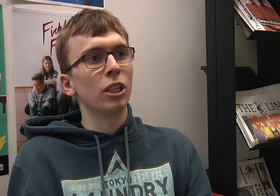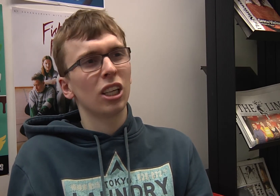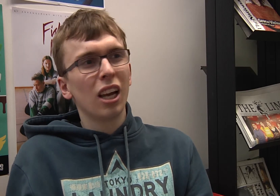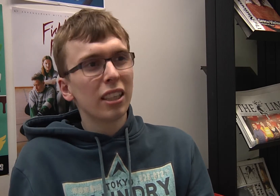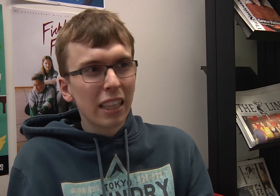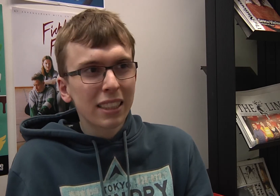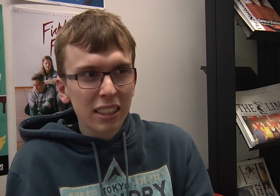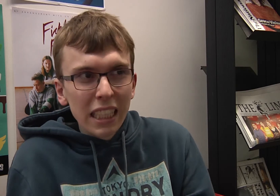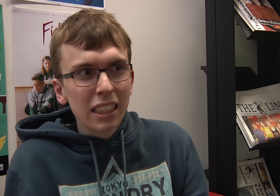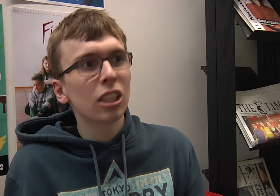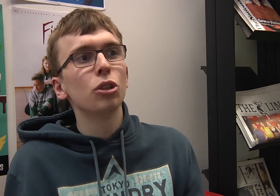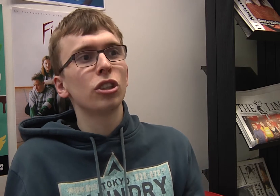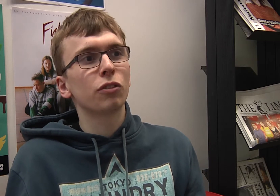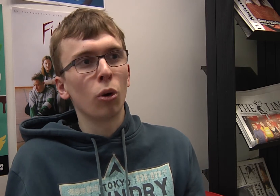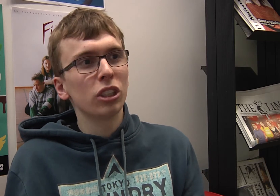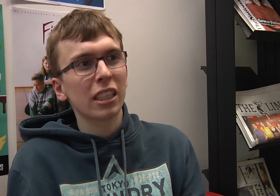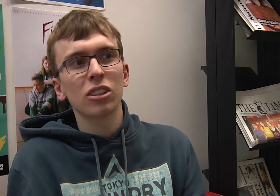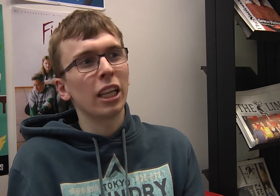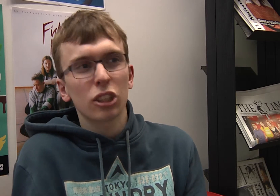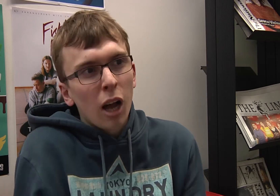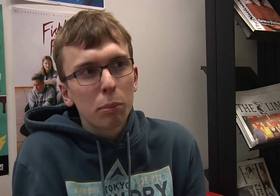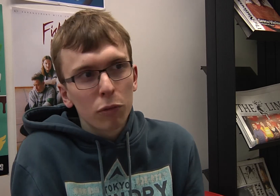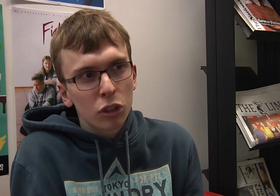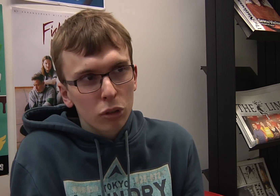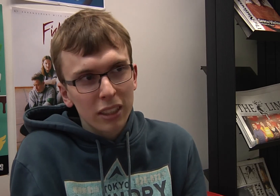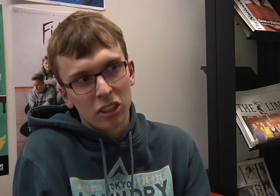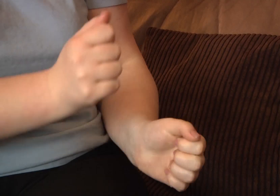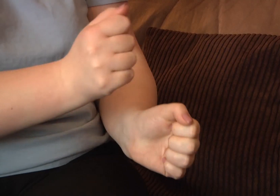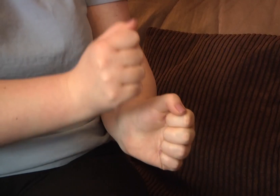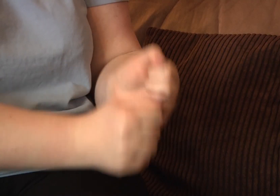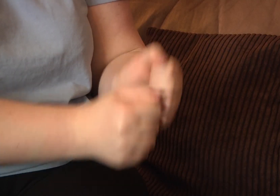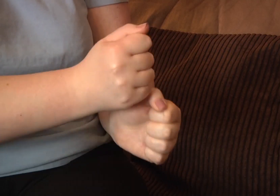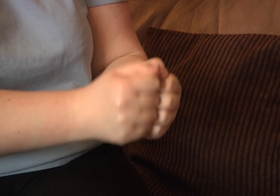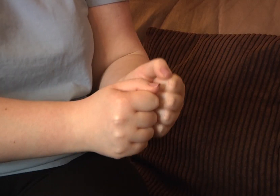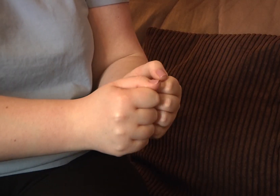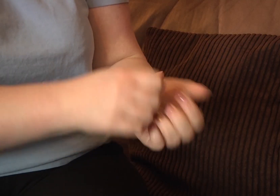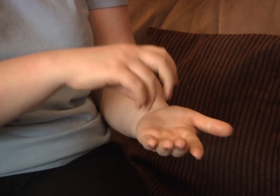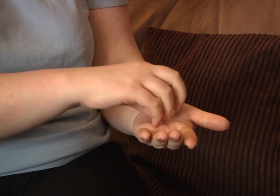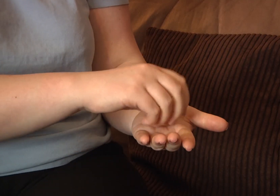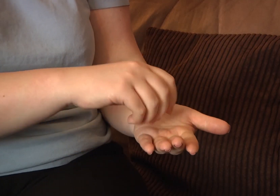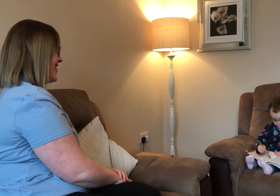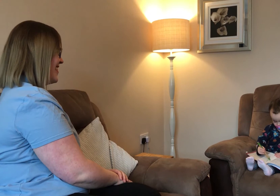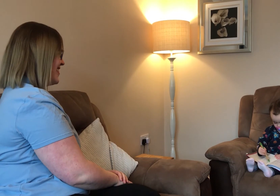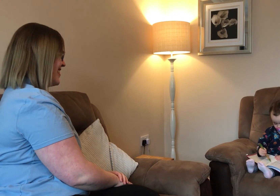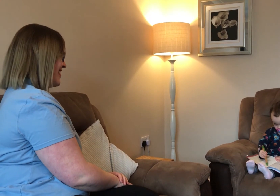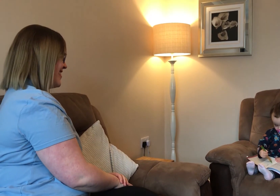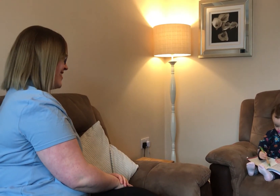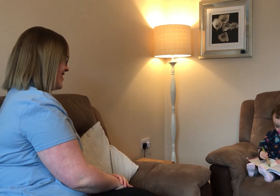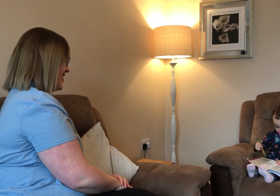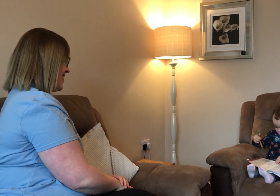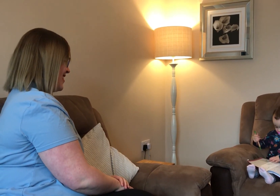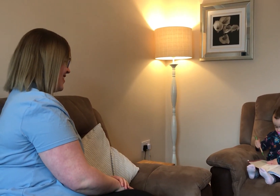things which there's easy solutions for. It just sounds like they just can't be bothered to address the solutions. Connor Cregan reporting for LSA